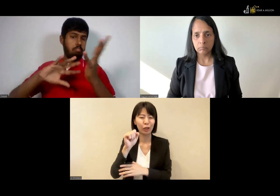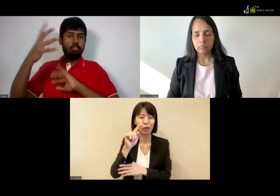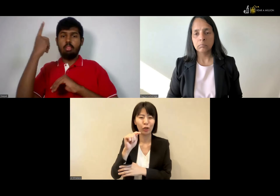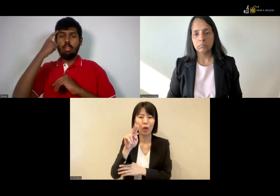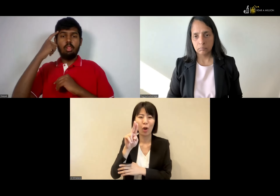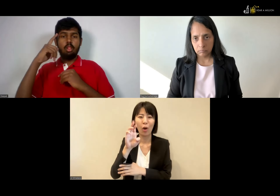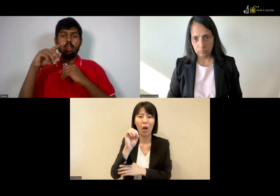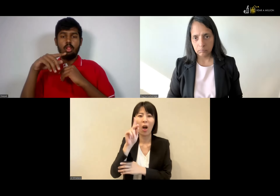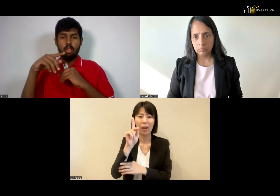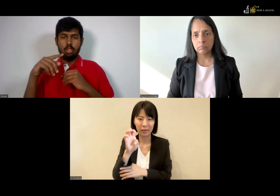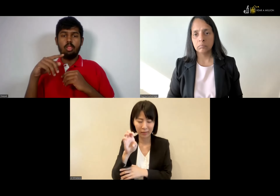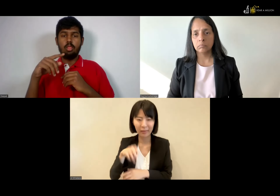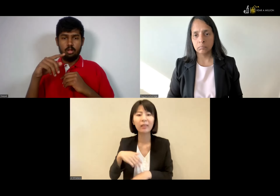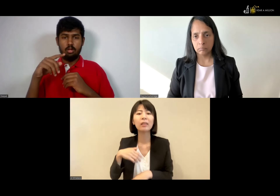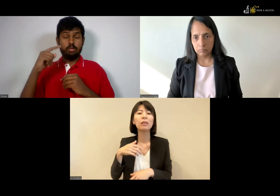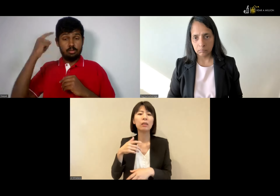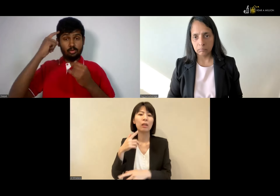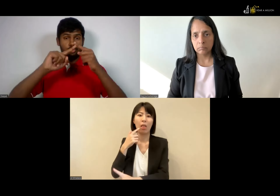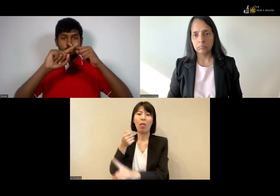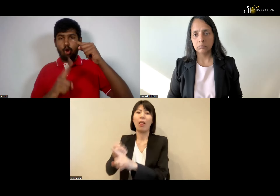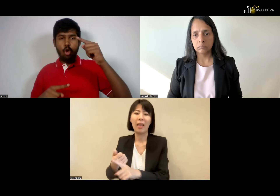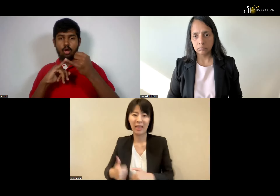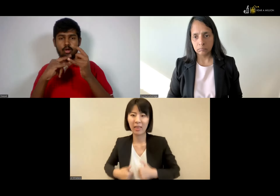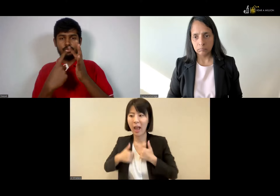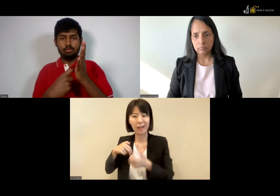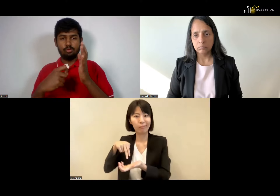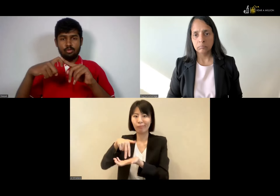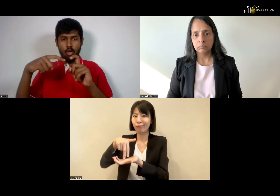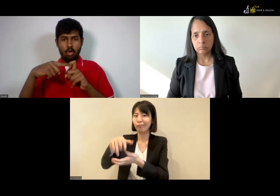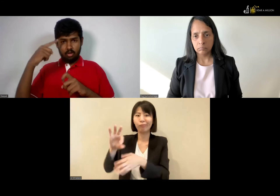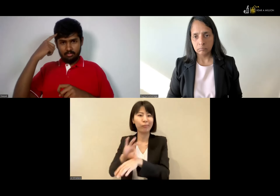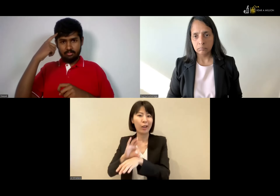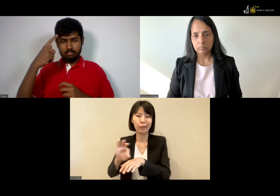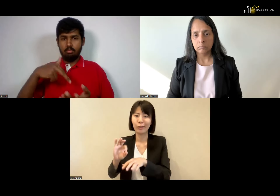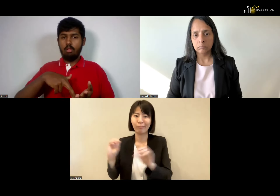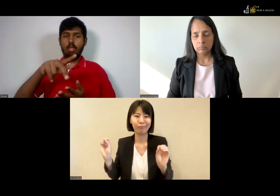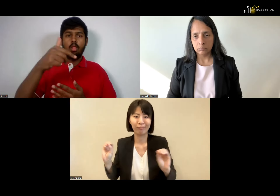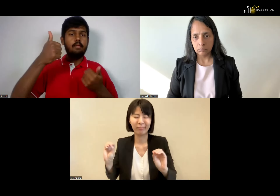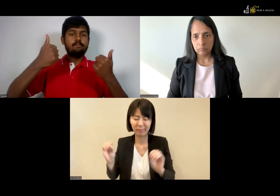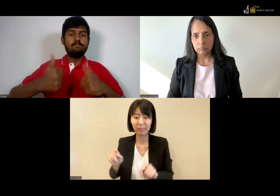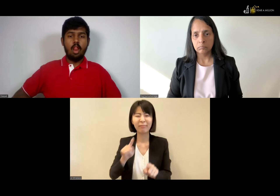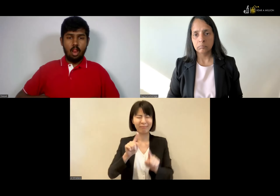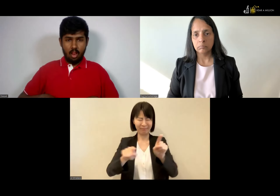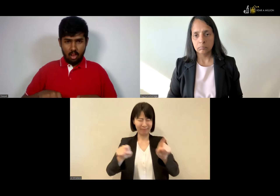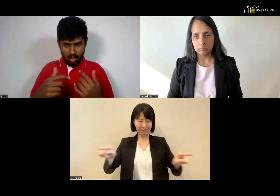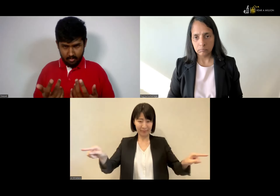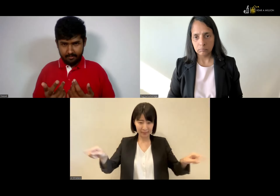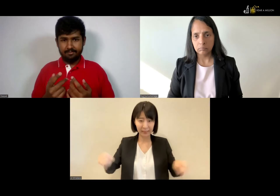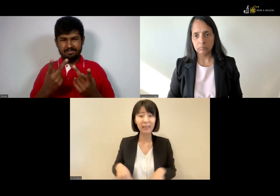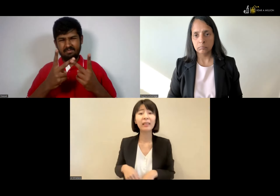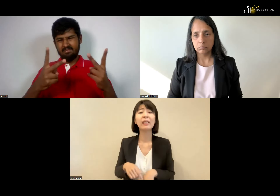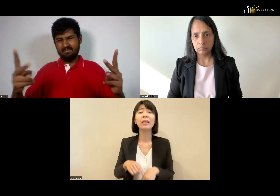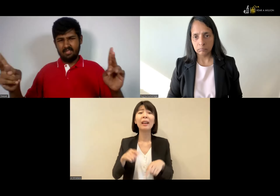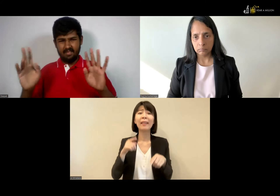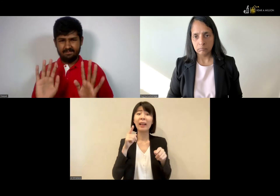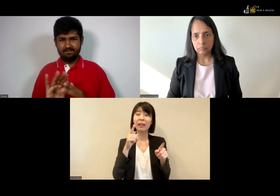or someone who has had like mental health issues or a stroke, someone who can't walk after